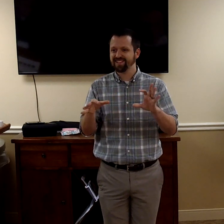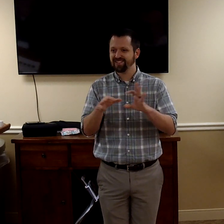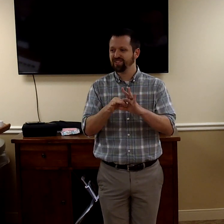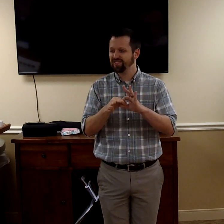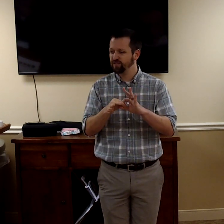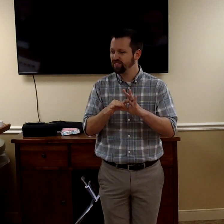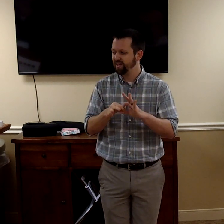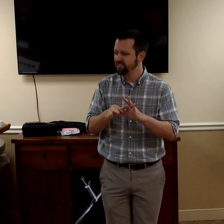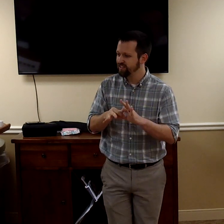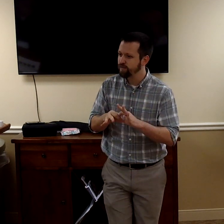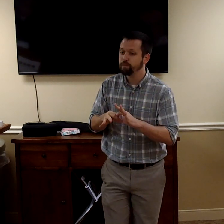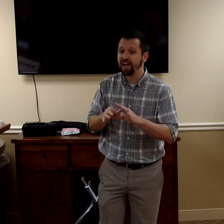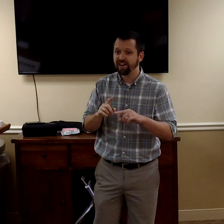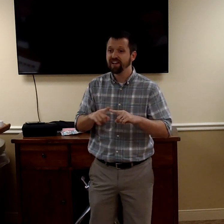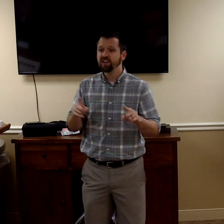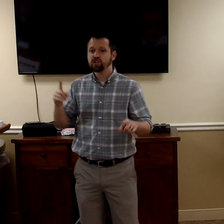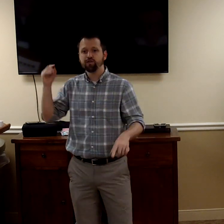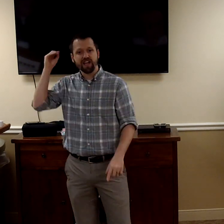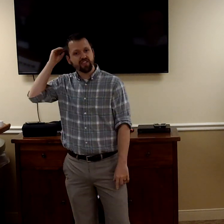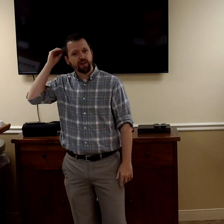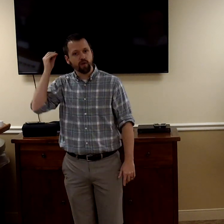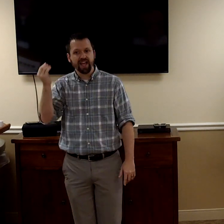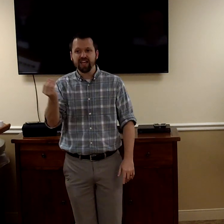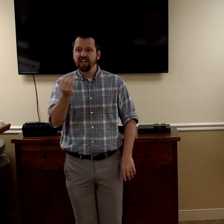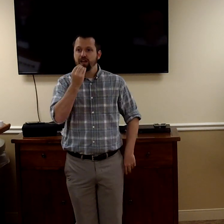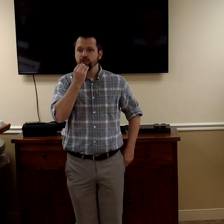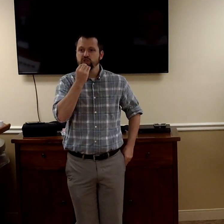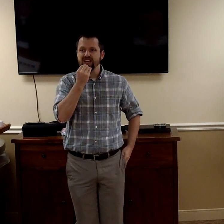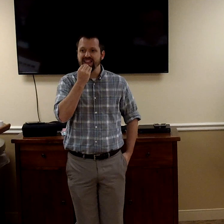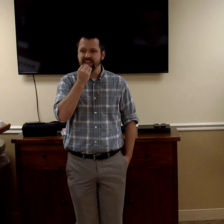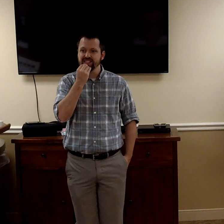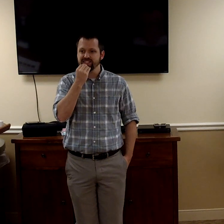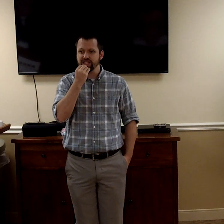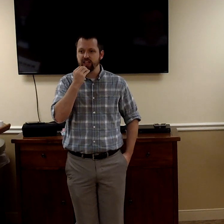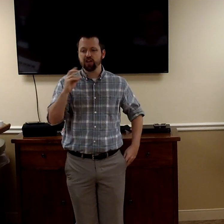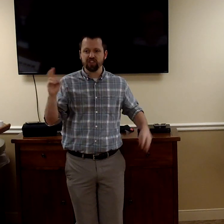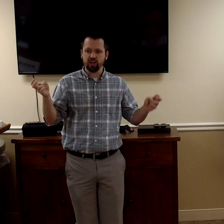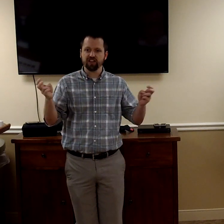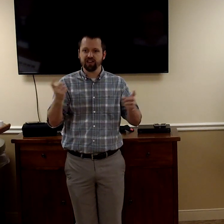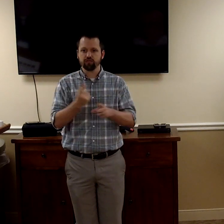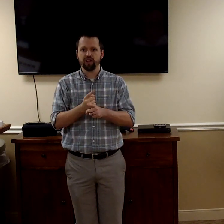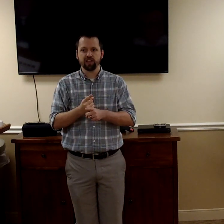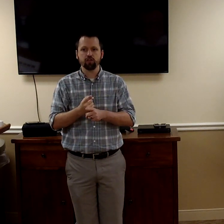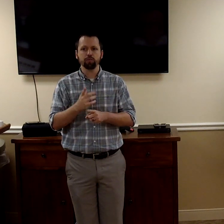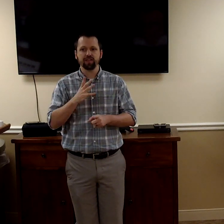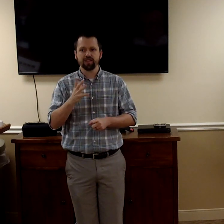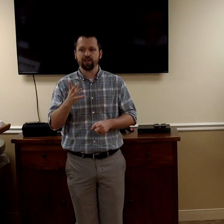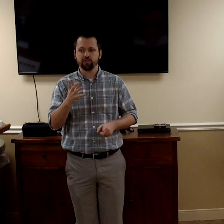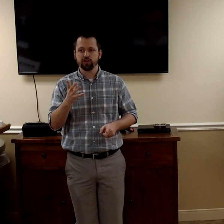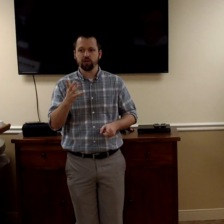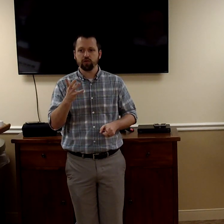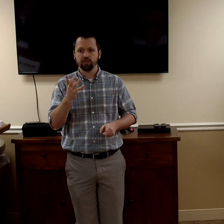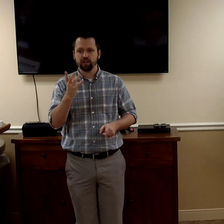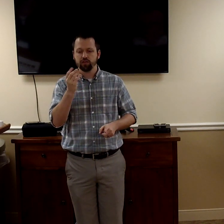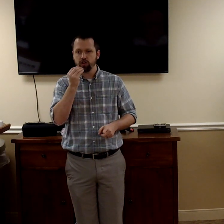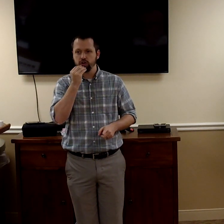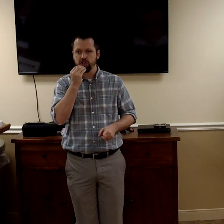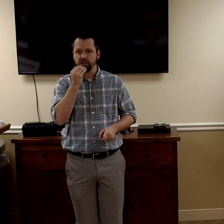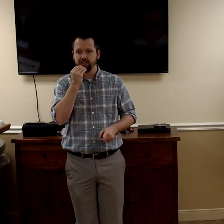those associations. But just file that away. If you sign this and you got the context right, you'll be set to know that you're talking about some